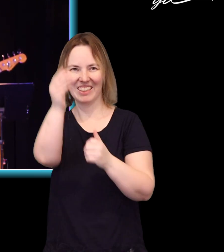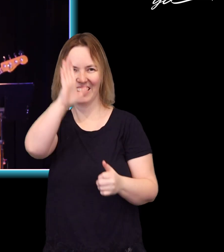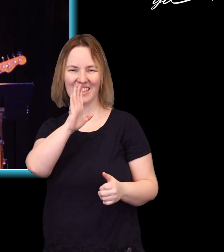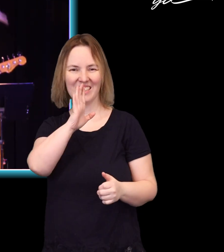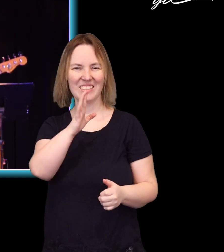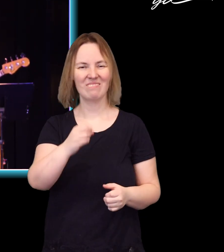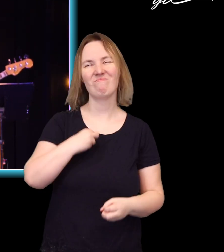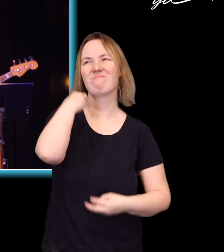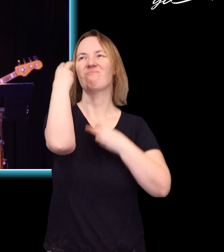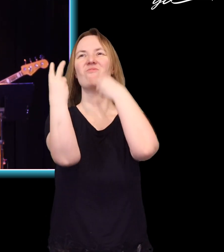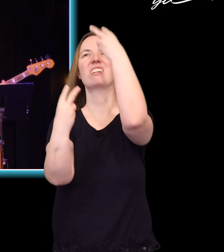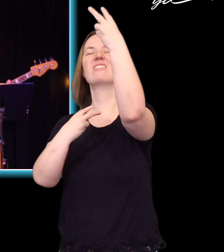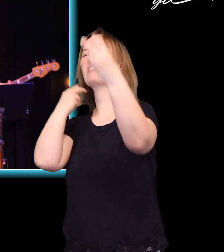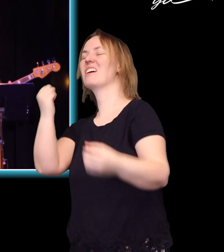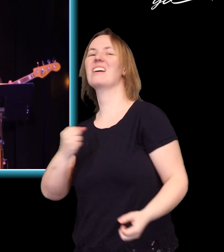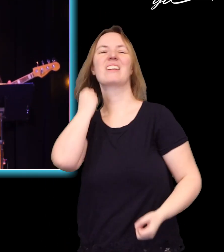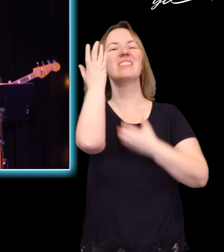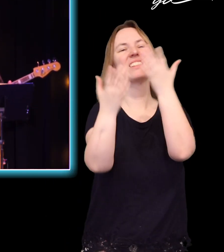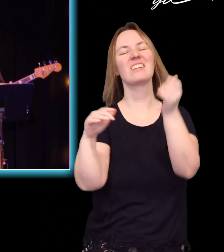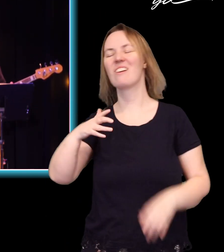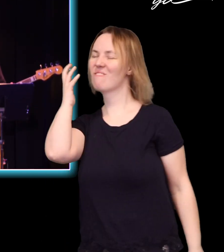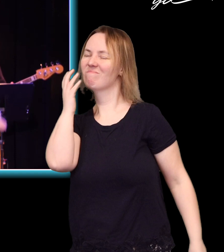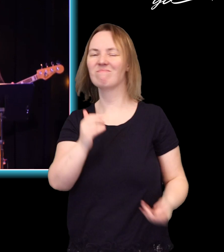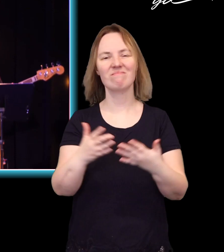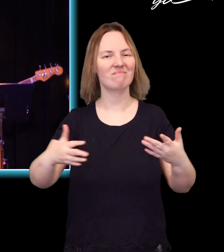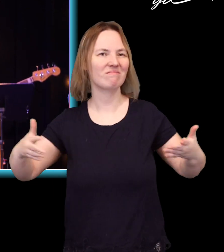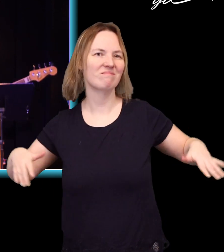Let's lift our voices and sing great things.